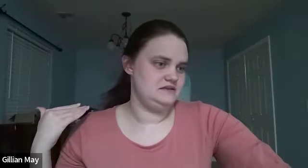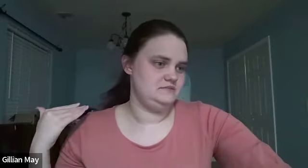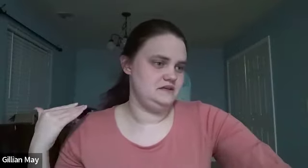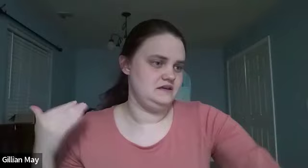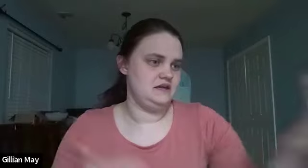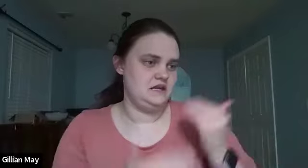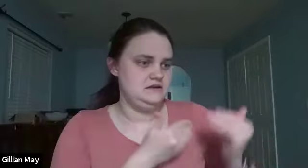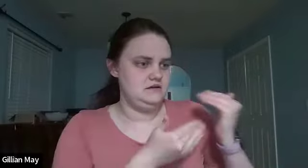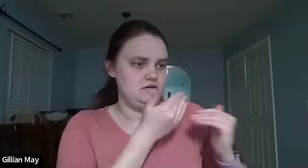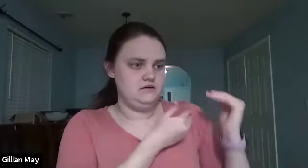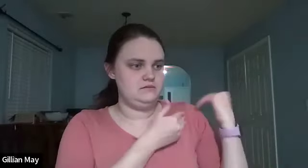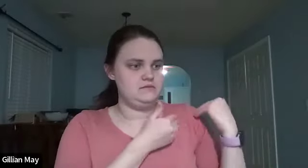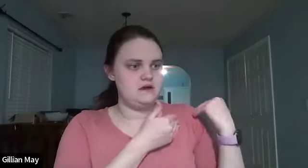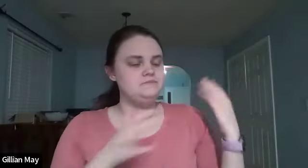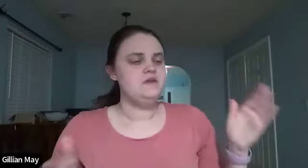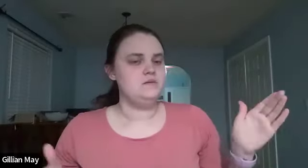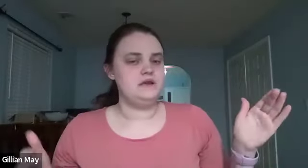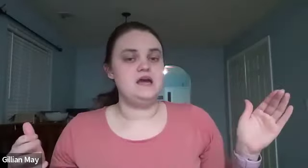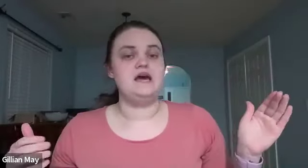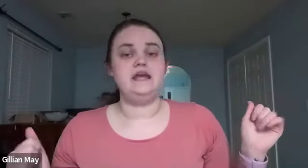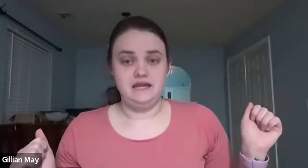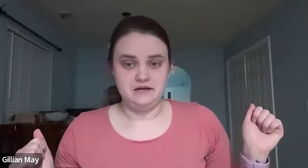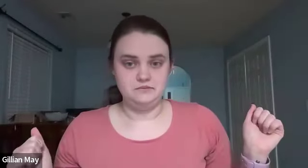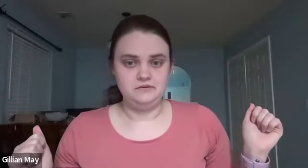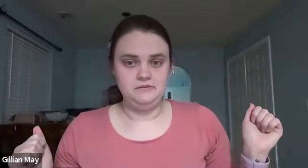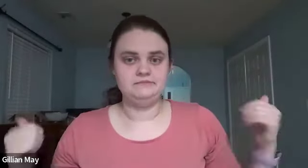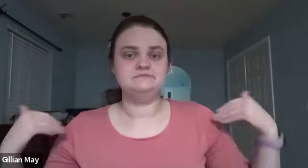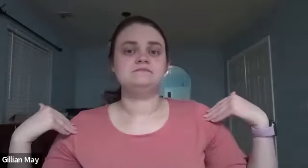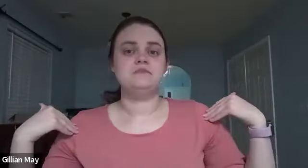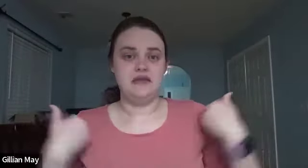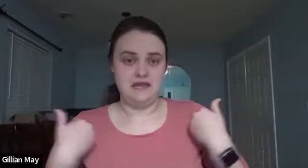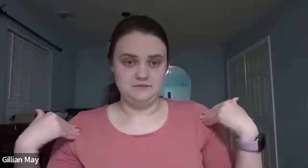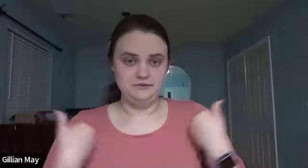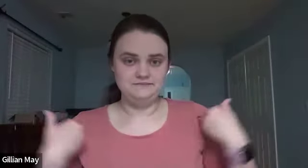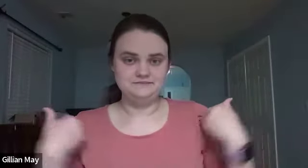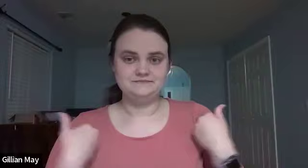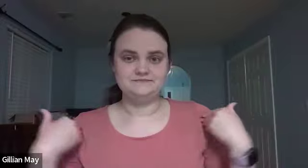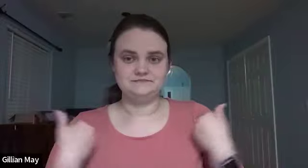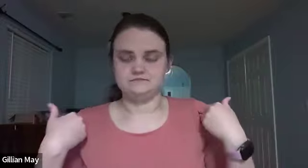the beginning, all the way back. We had animal, animal.